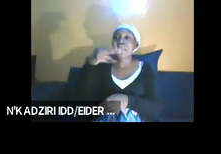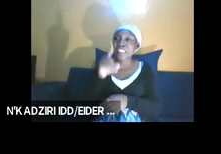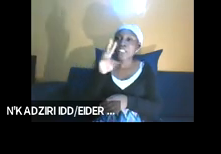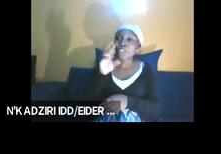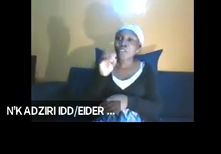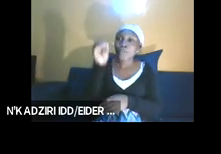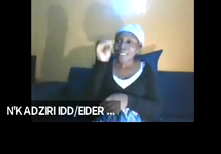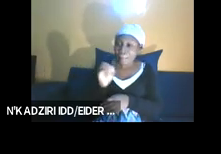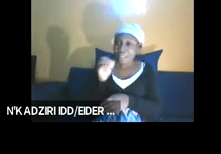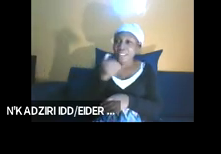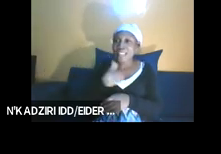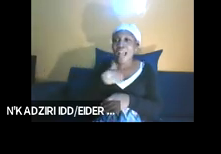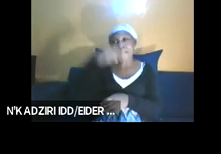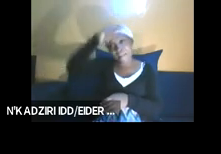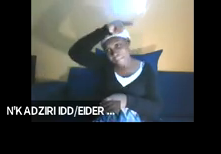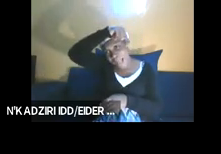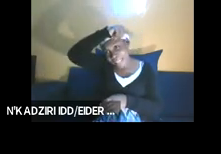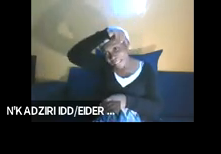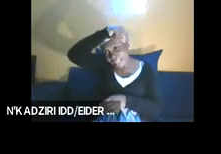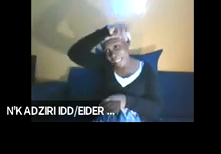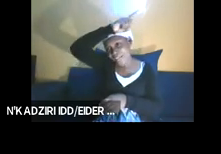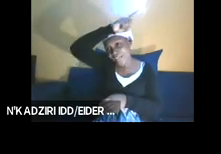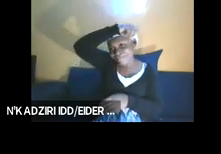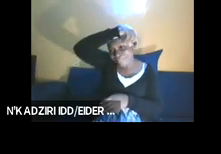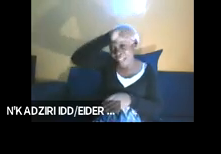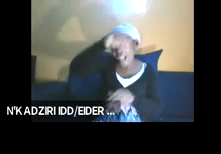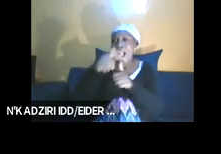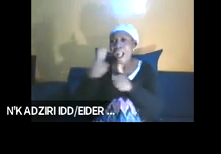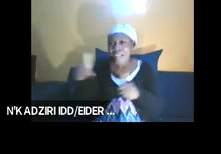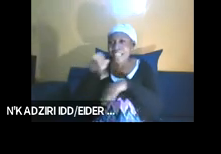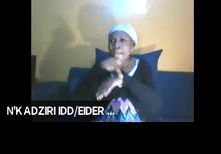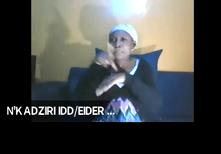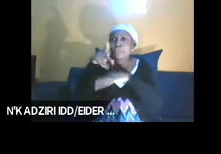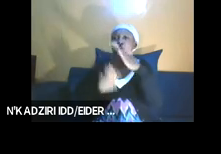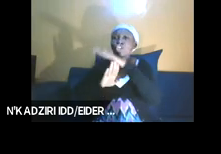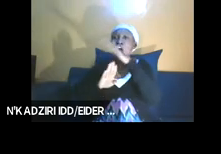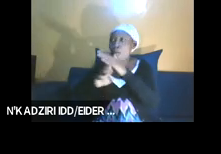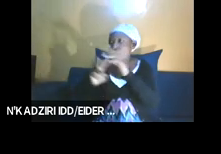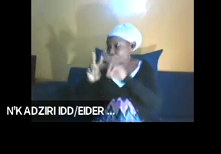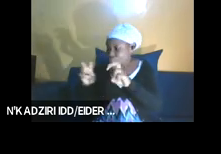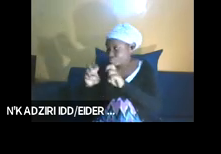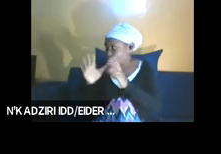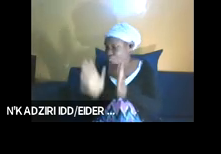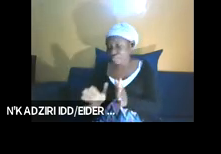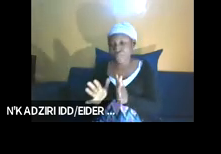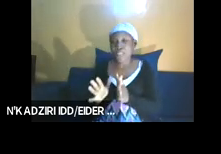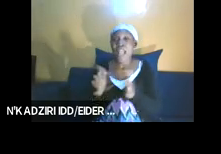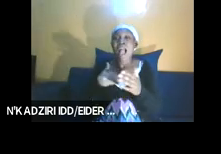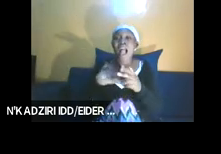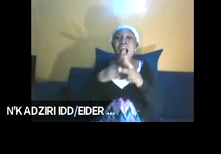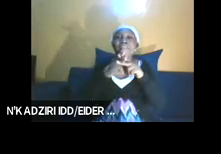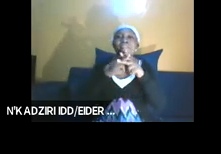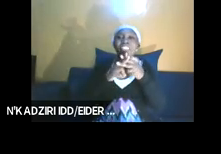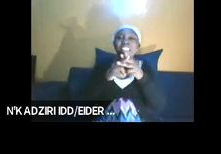13% being principal investigators, 10% research technicians. We have postdoctoral